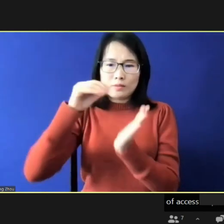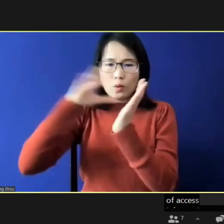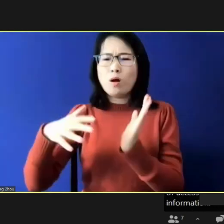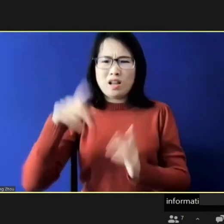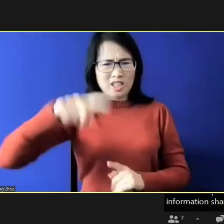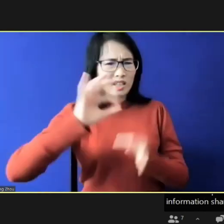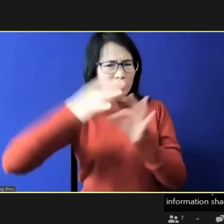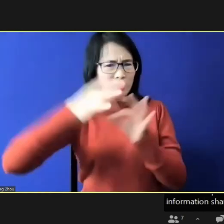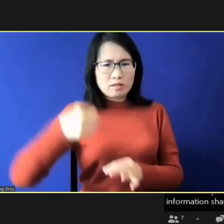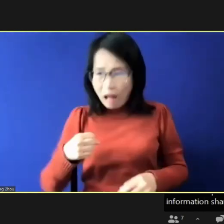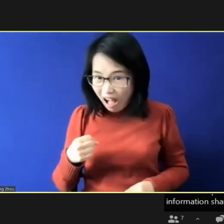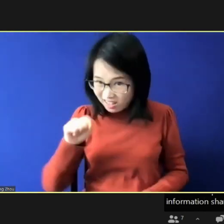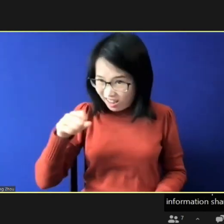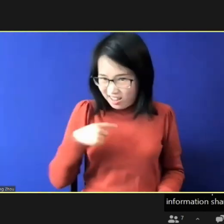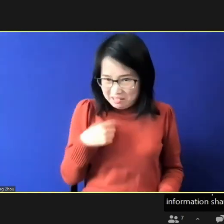information sharing.